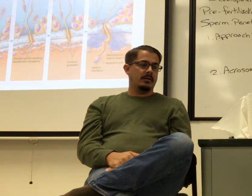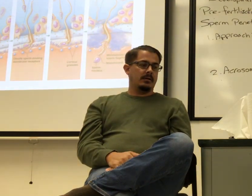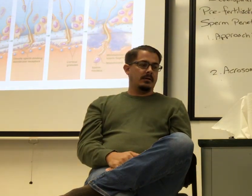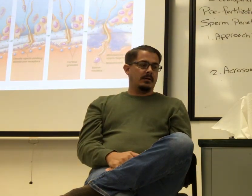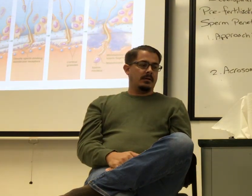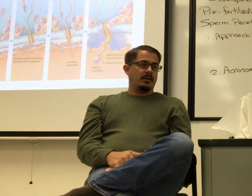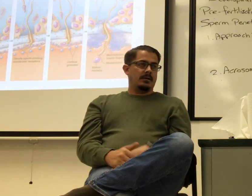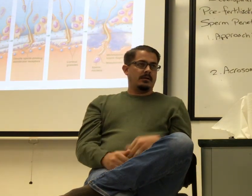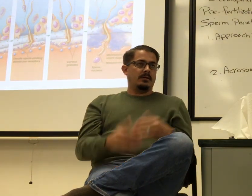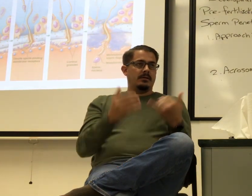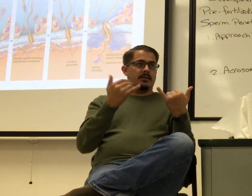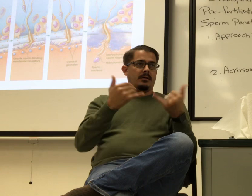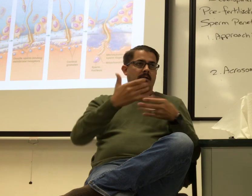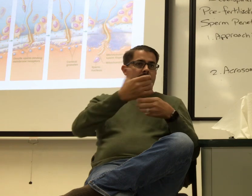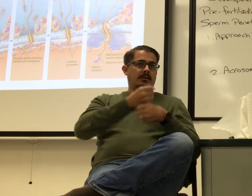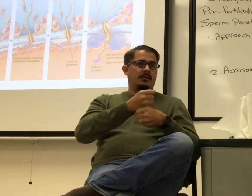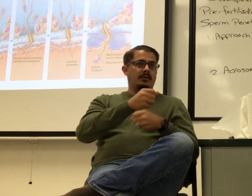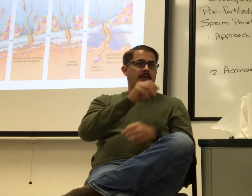Sperm